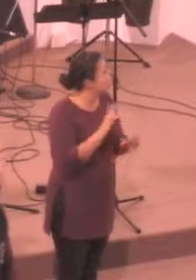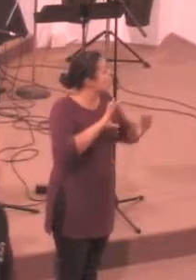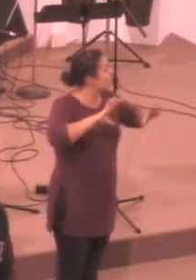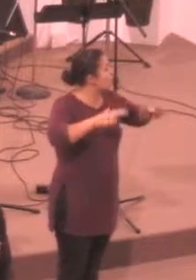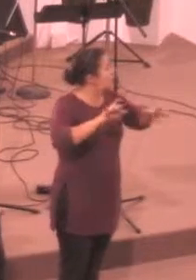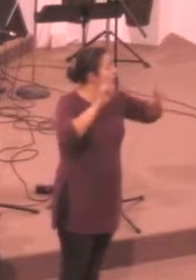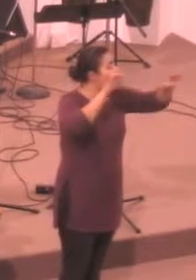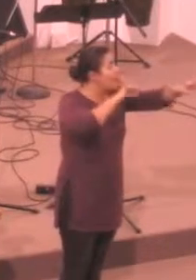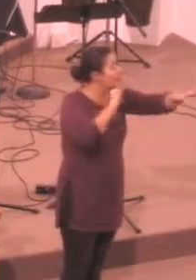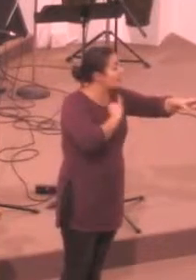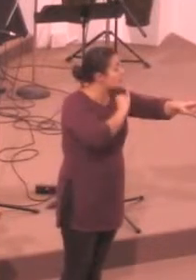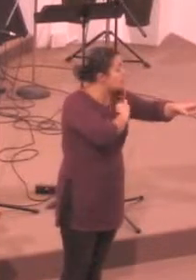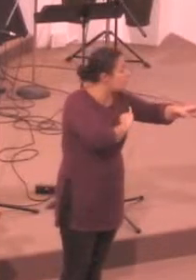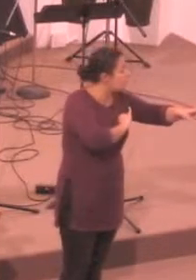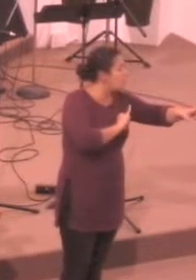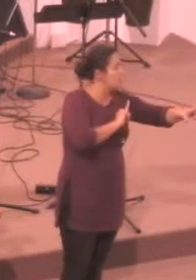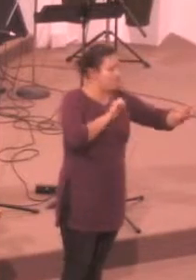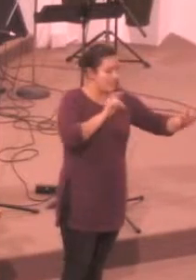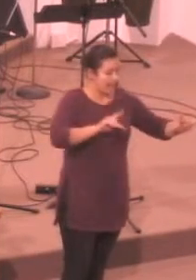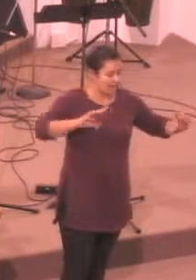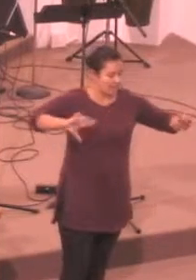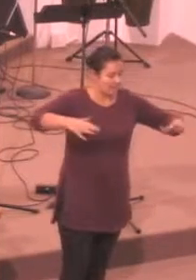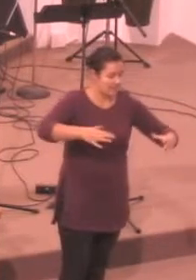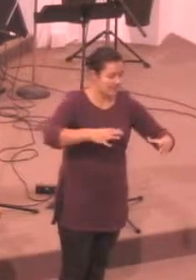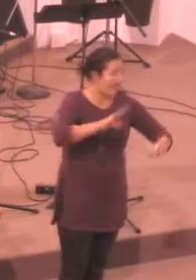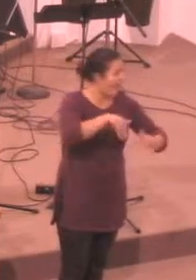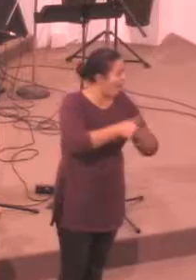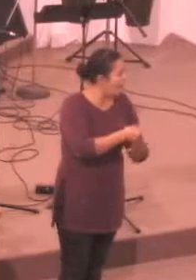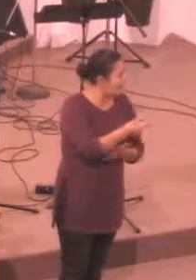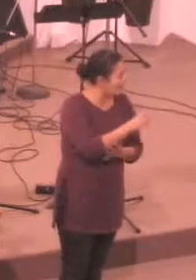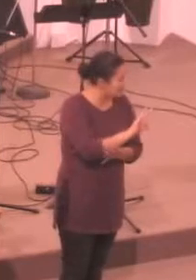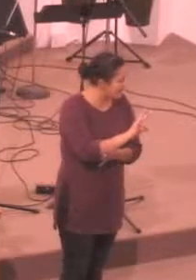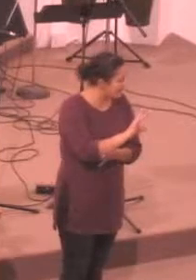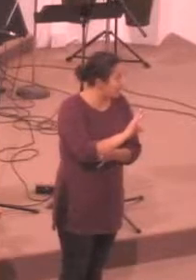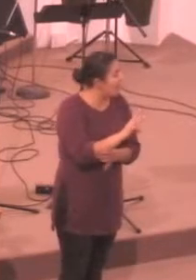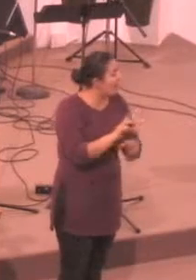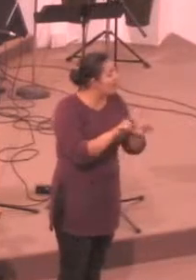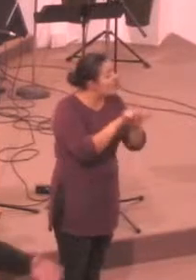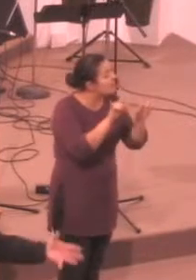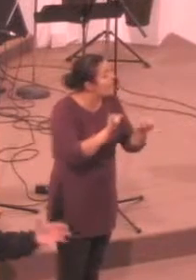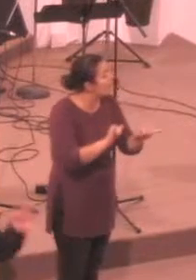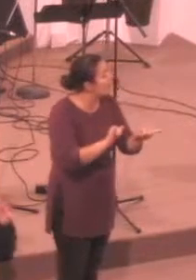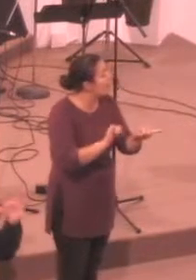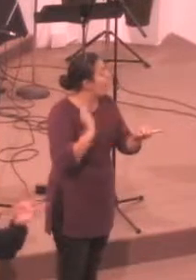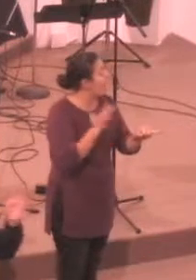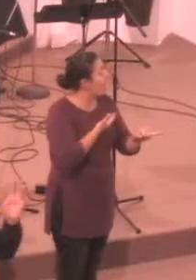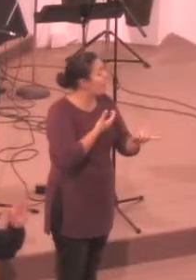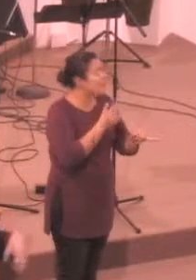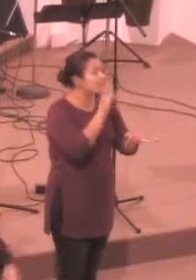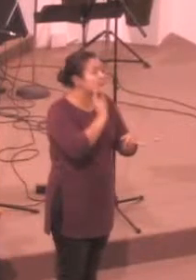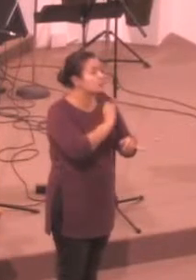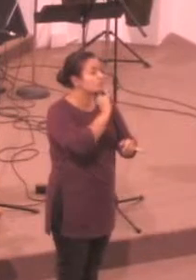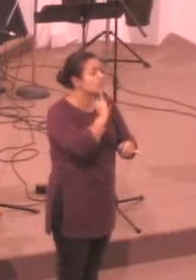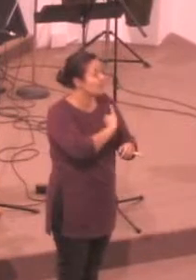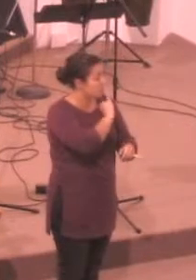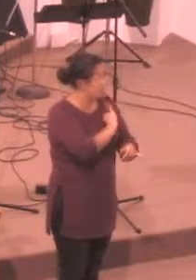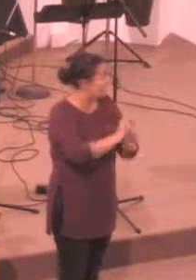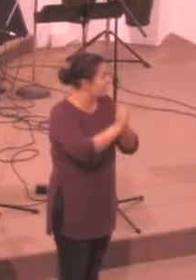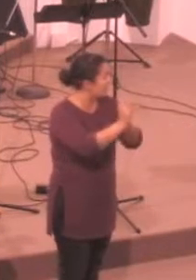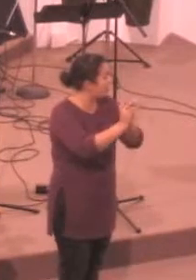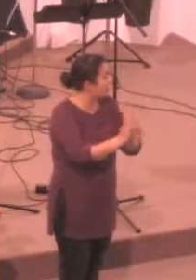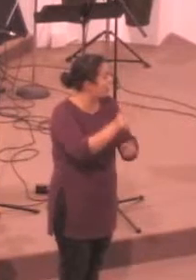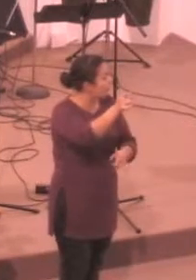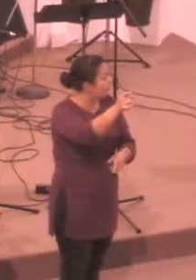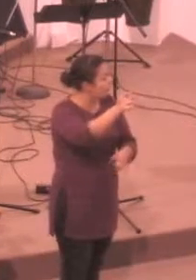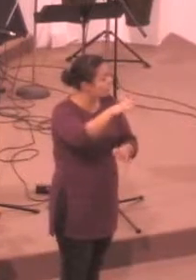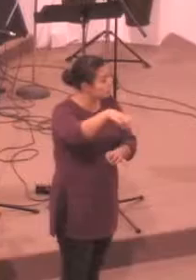it. And we actually FaceTimed our guide at the same time, so we had Israel and everybody all going on at the same time. We had a blast down there,